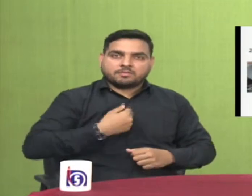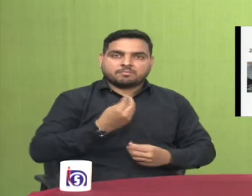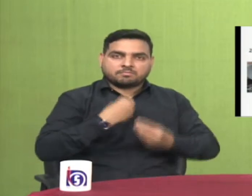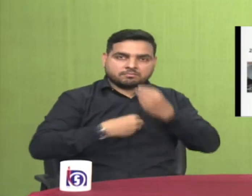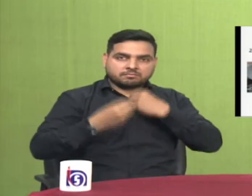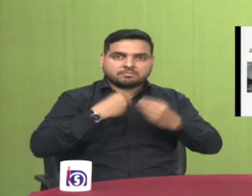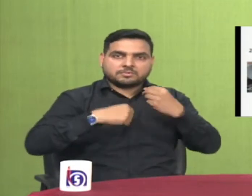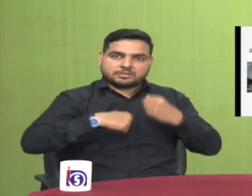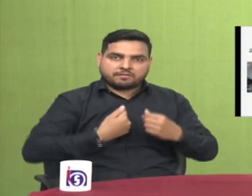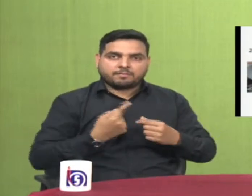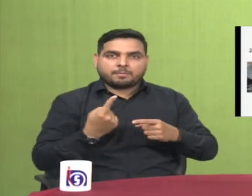teeth,